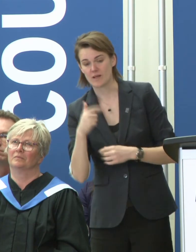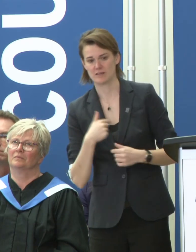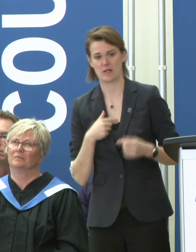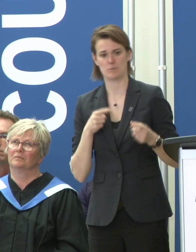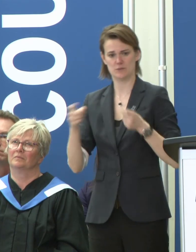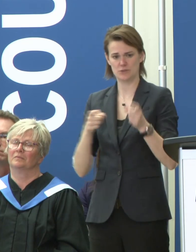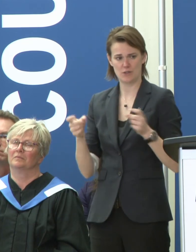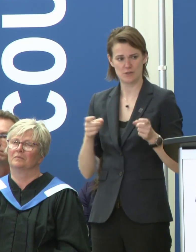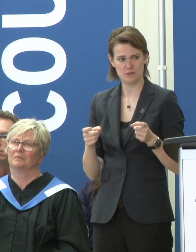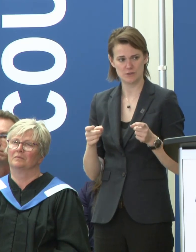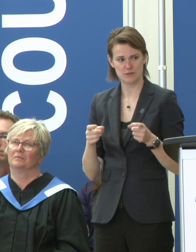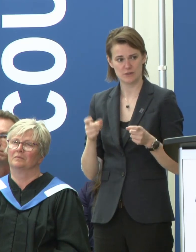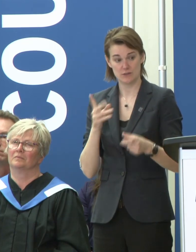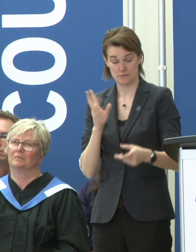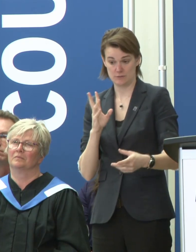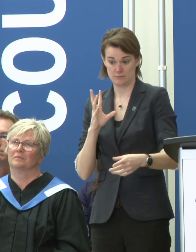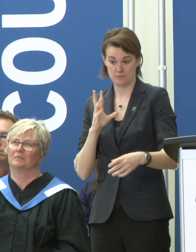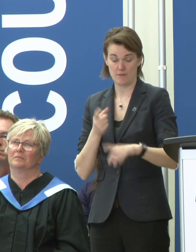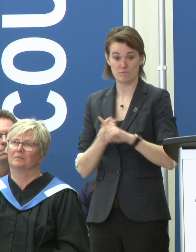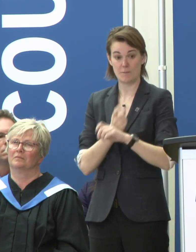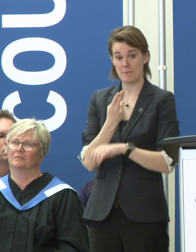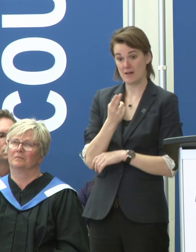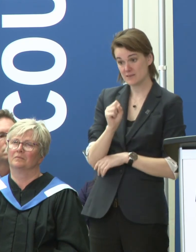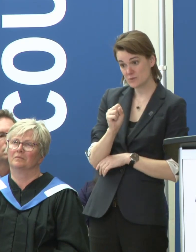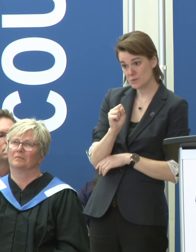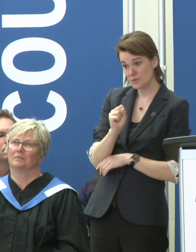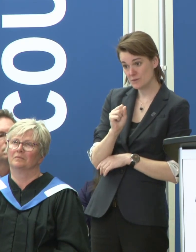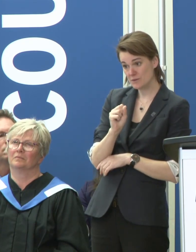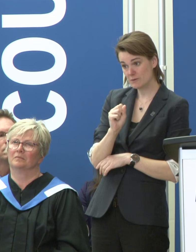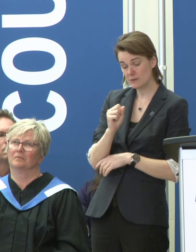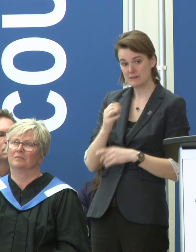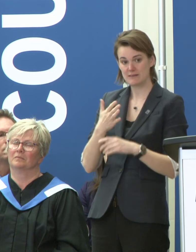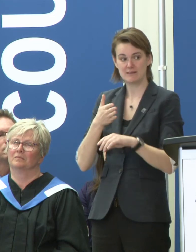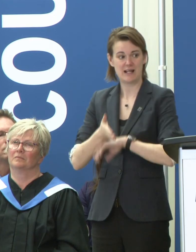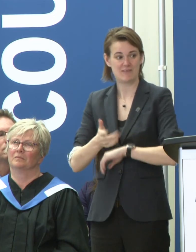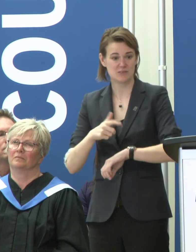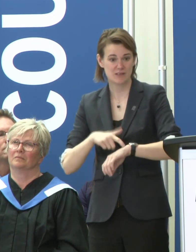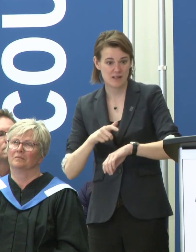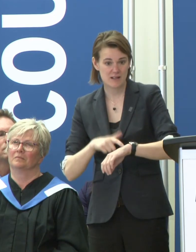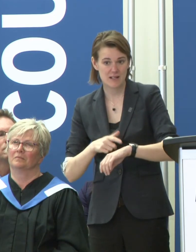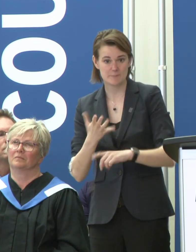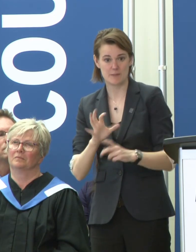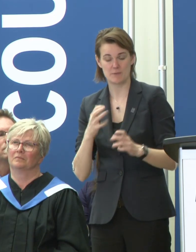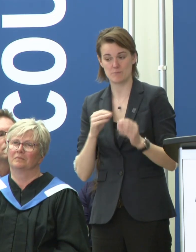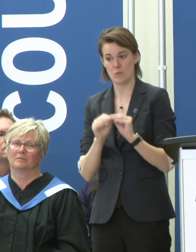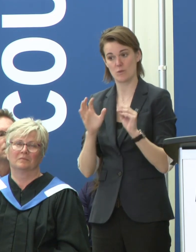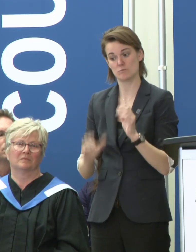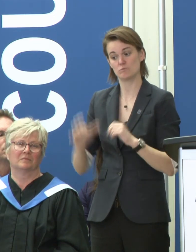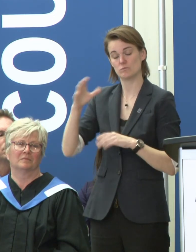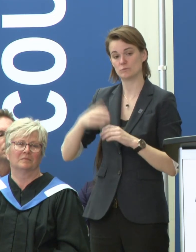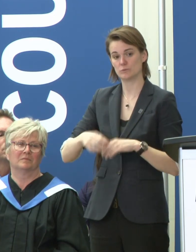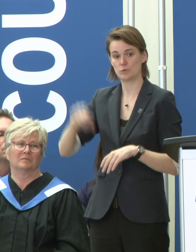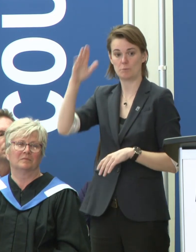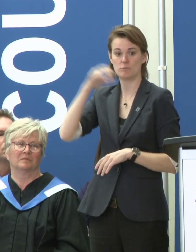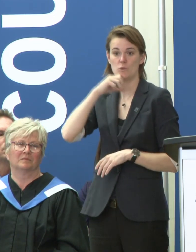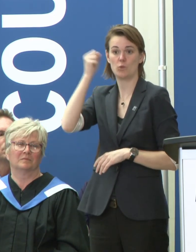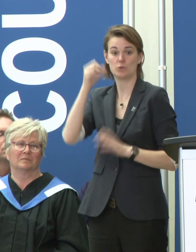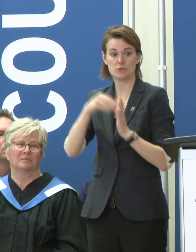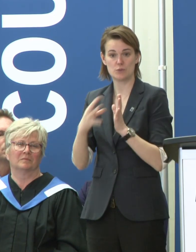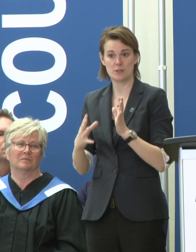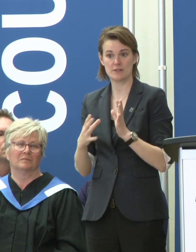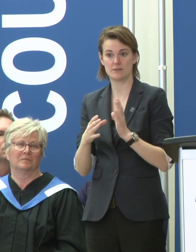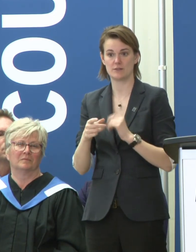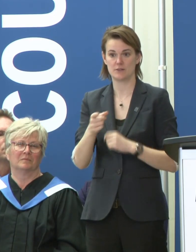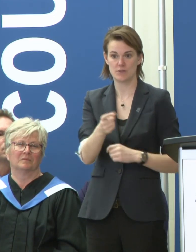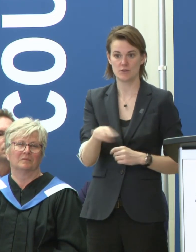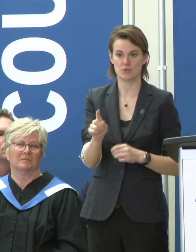you enrolled in the NSCC straight out of high school, after taking some time off, or as a mature student, you made the choice to invest in your future.